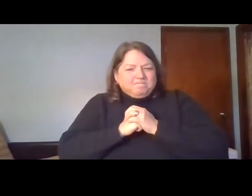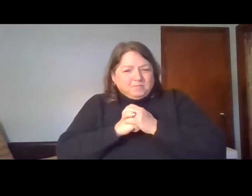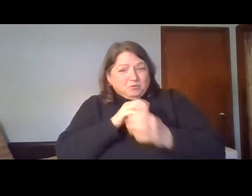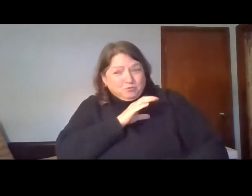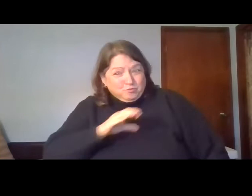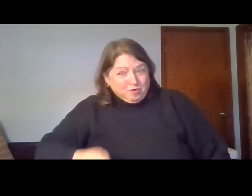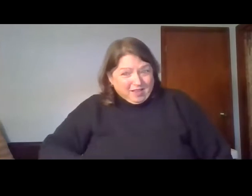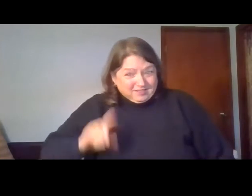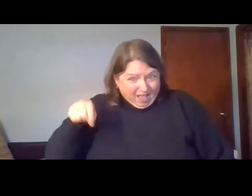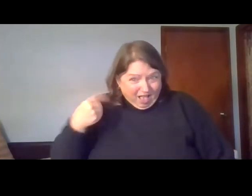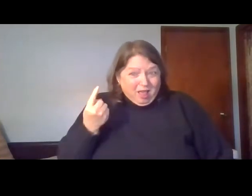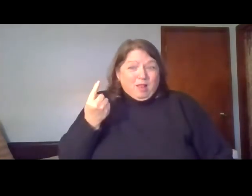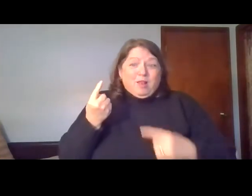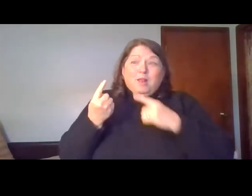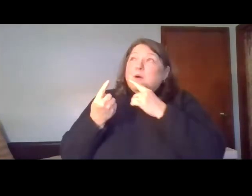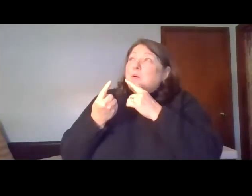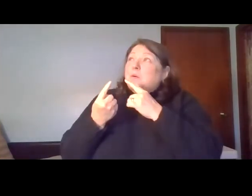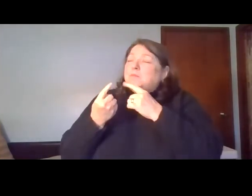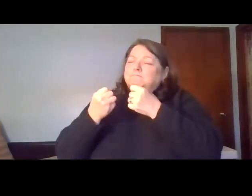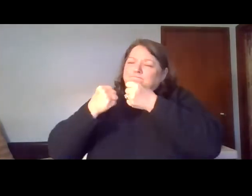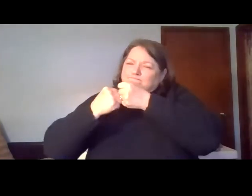Christ alone,